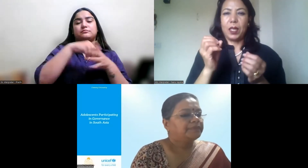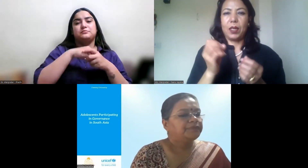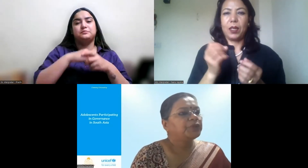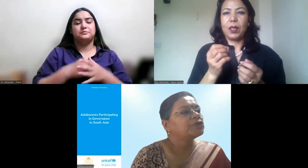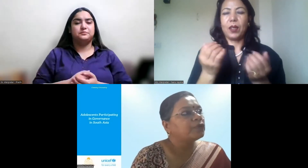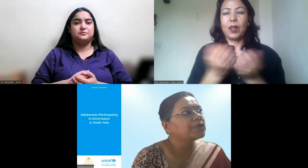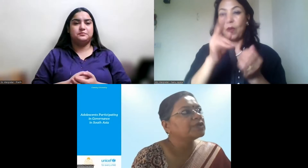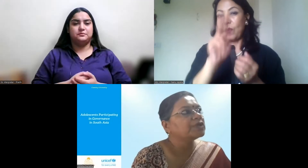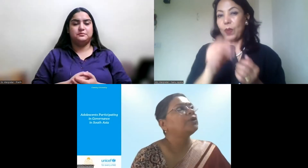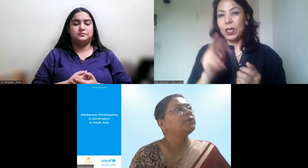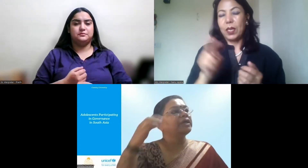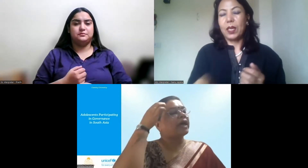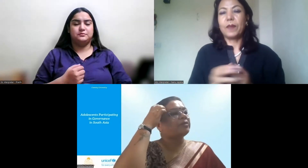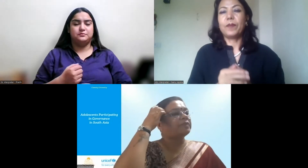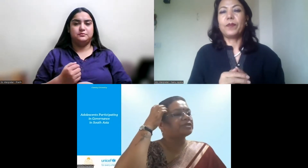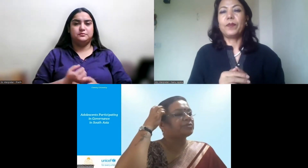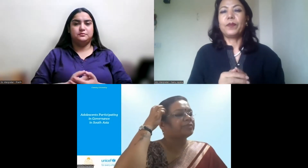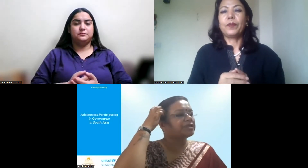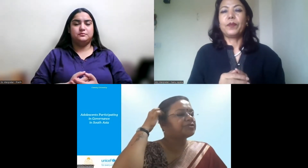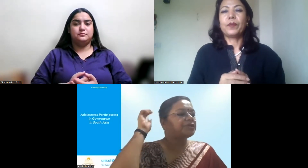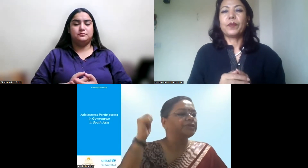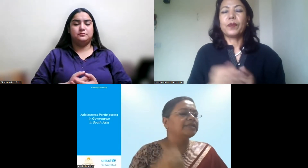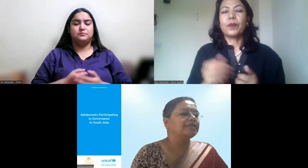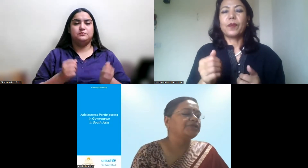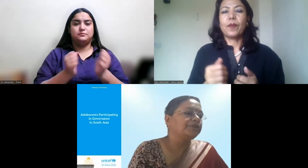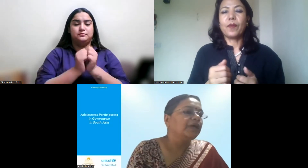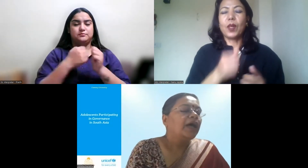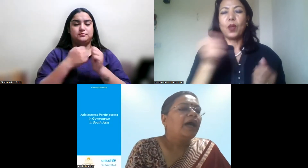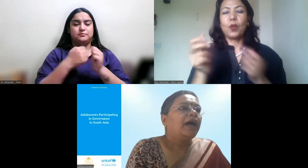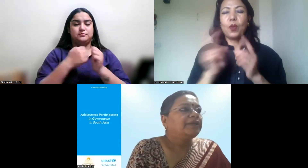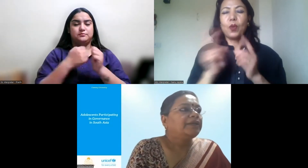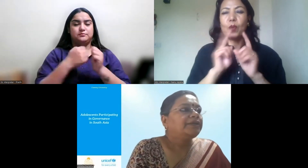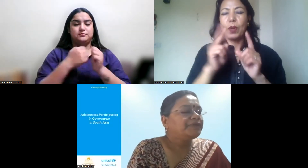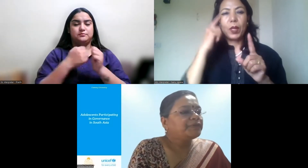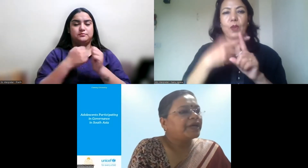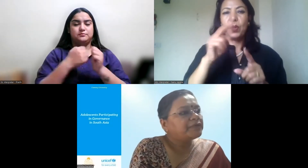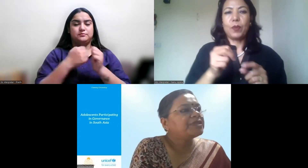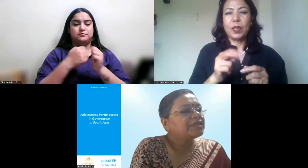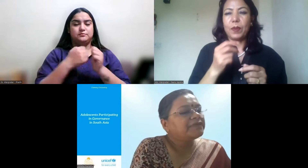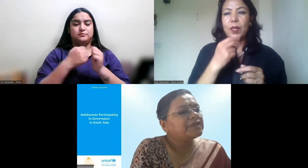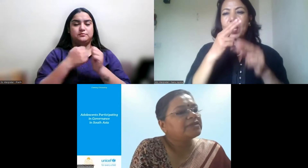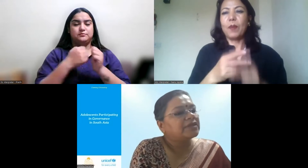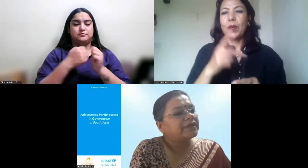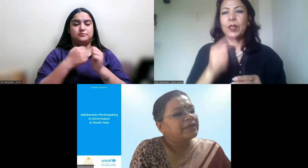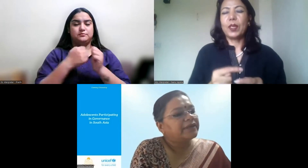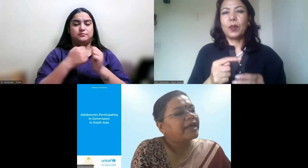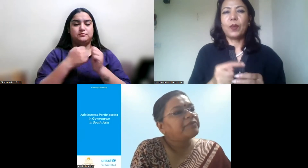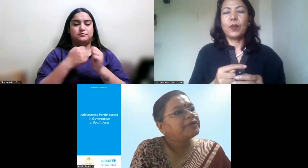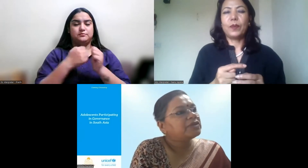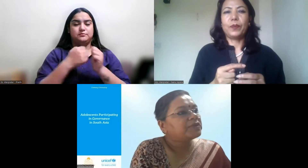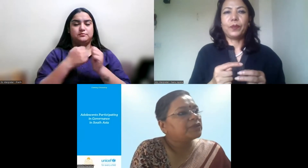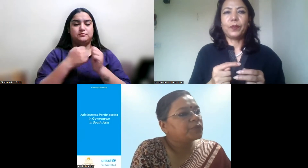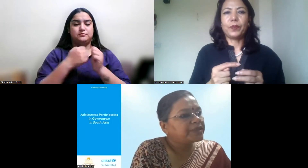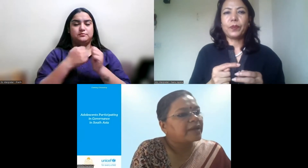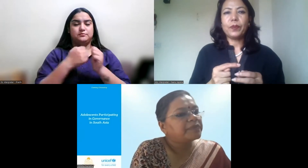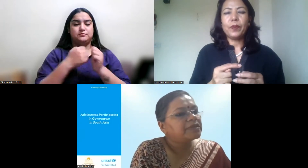We should also focus on looking at budgetary utilization. I would just give this, elaborate this